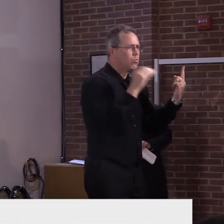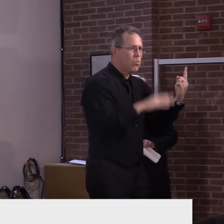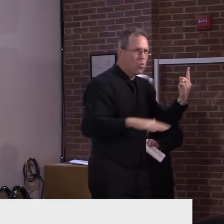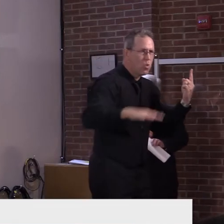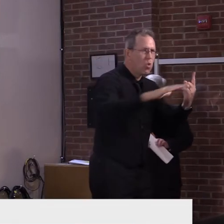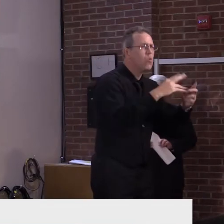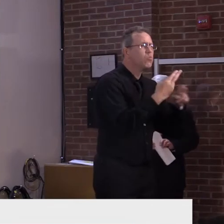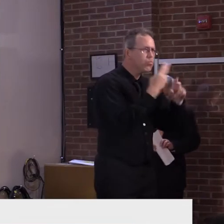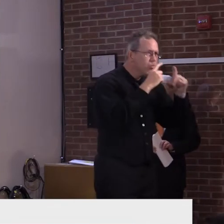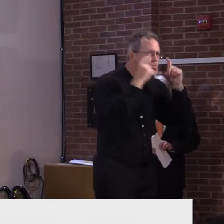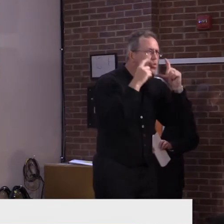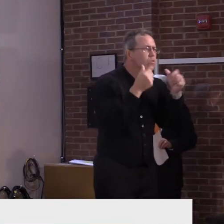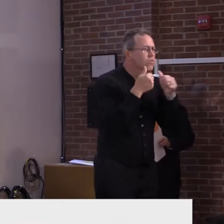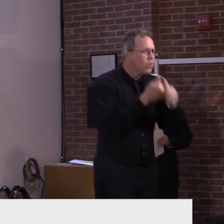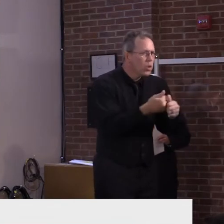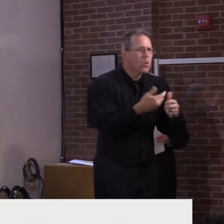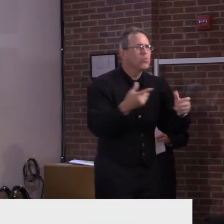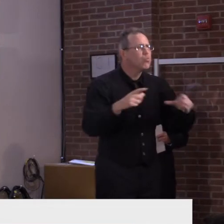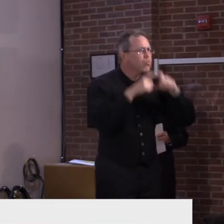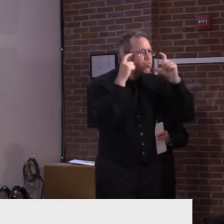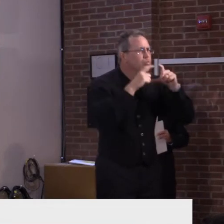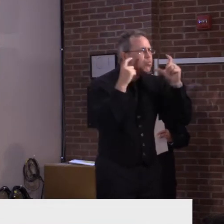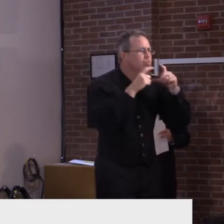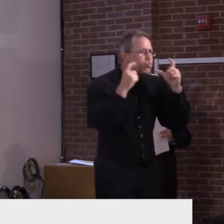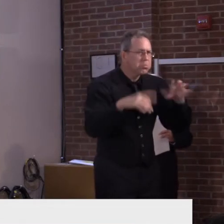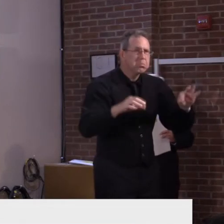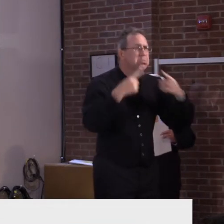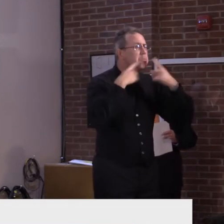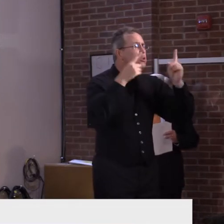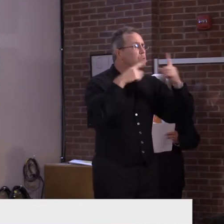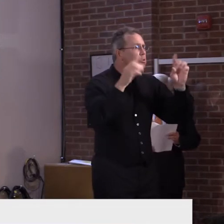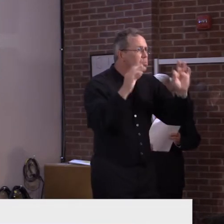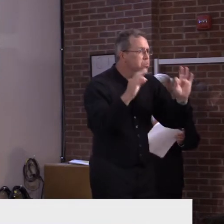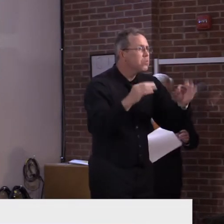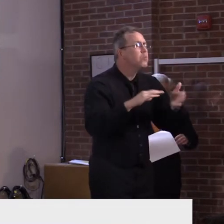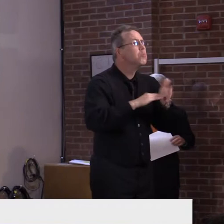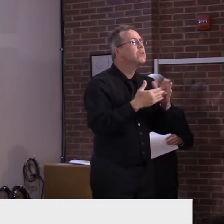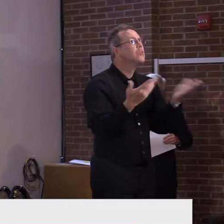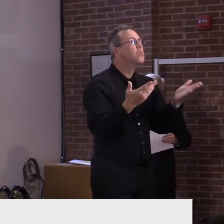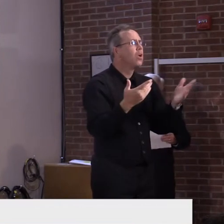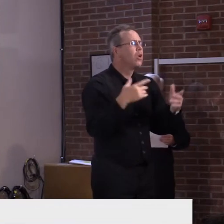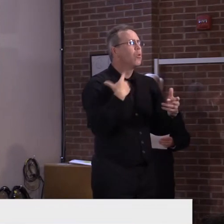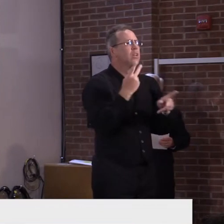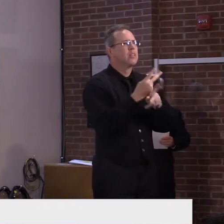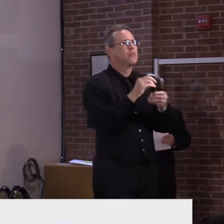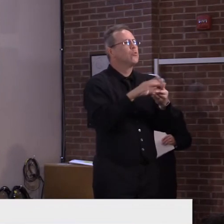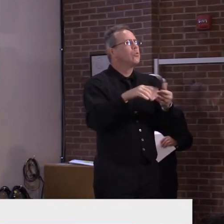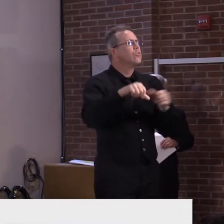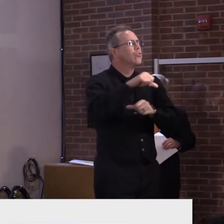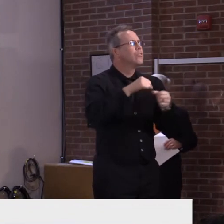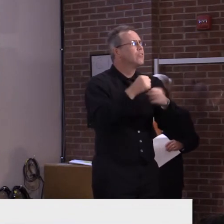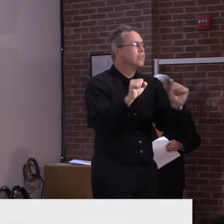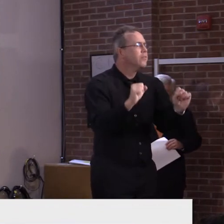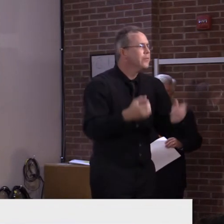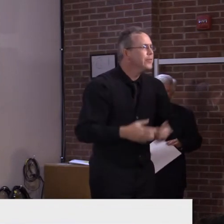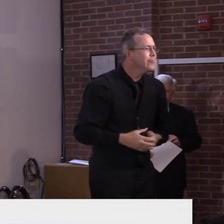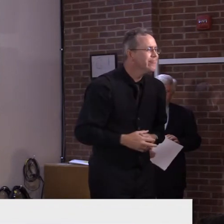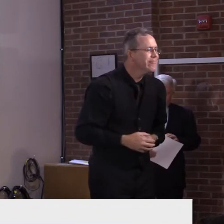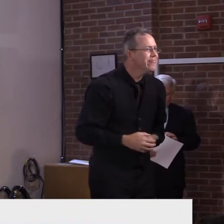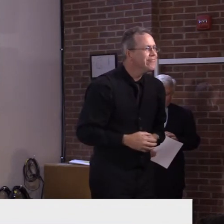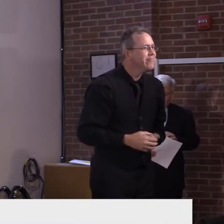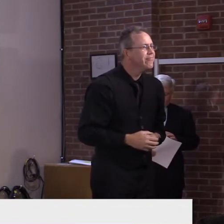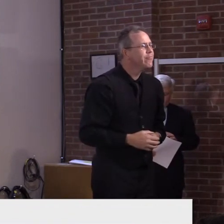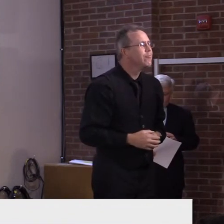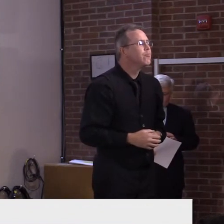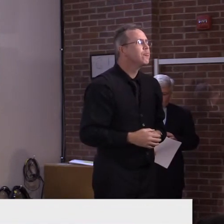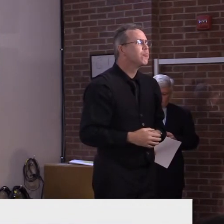is an important accomplishment that will ensure the safety of our students as they return to school. It is unfortunate that we have seen masking become